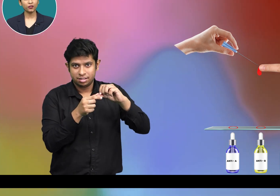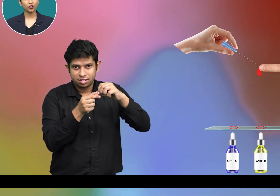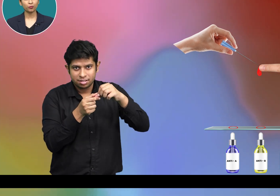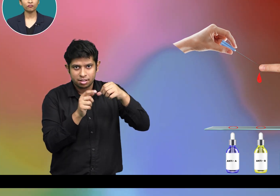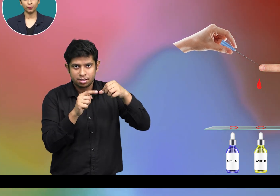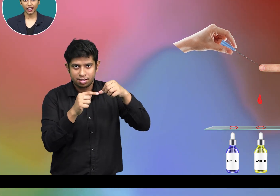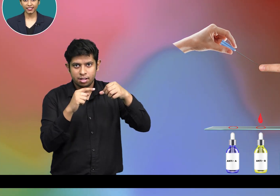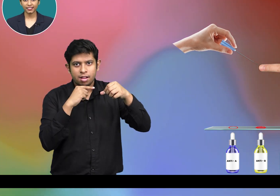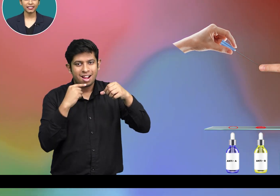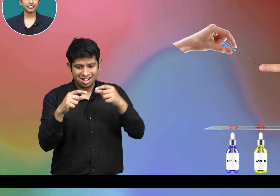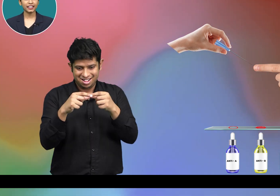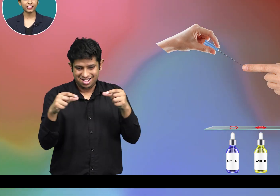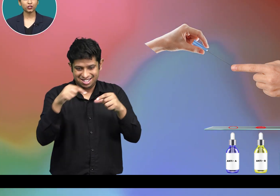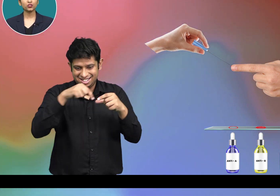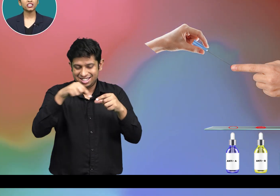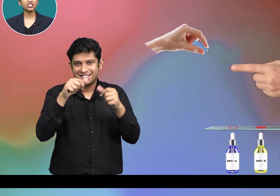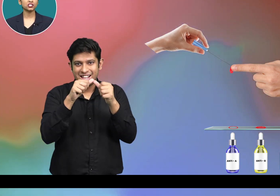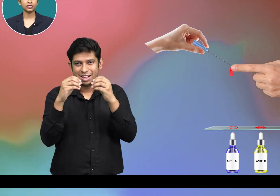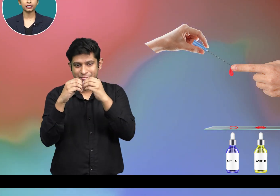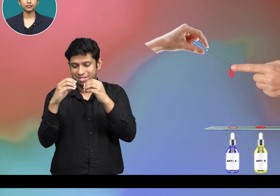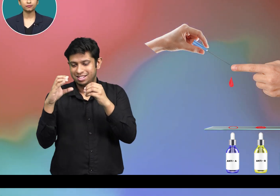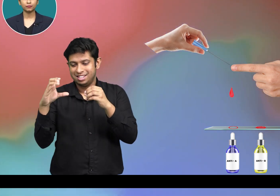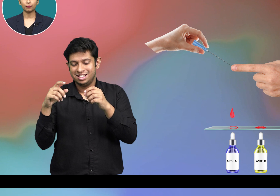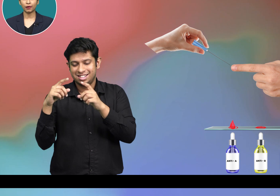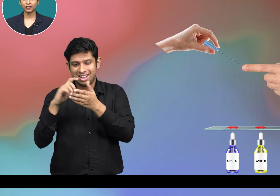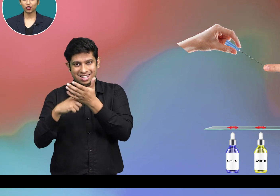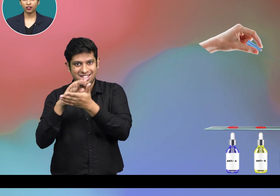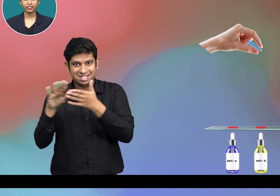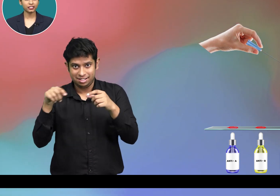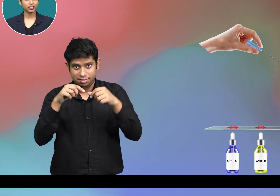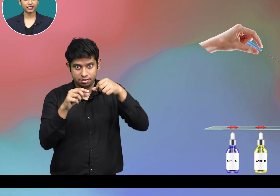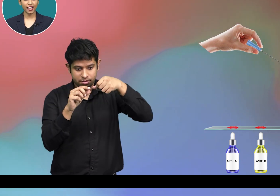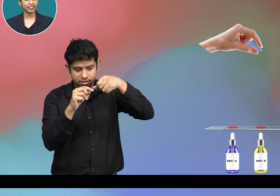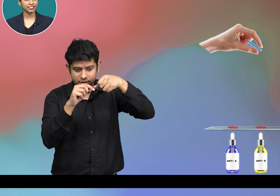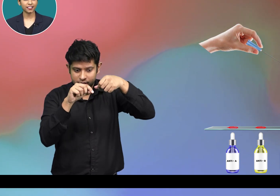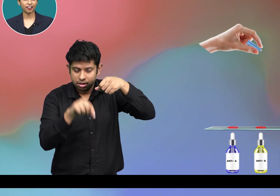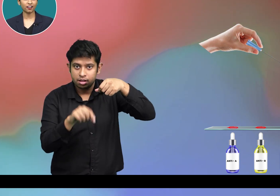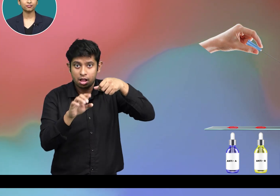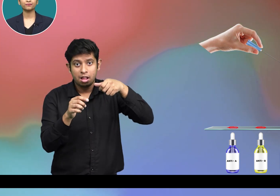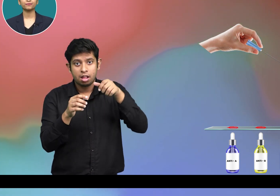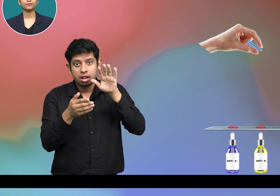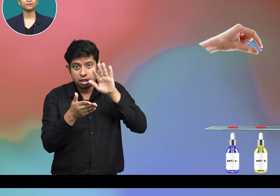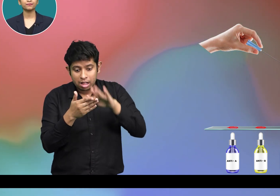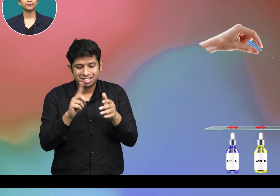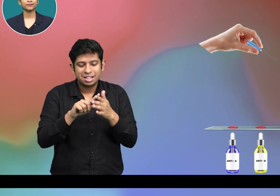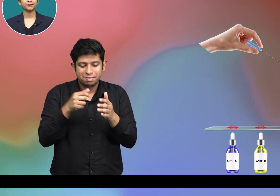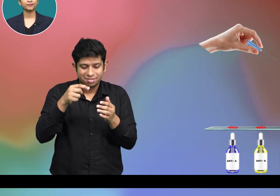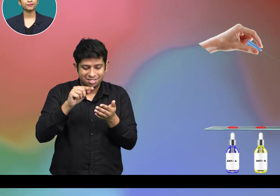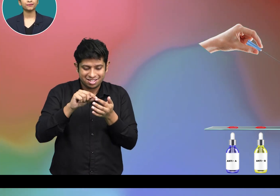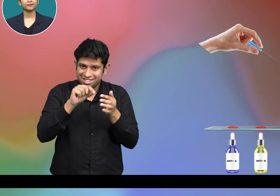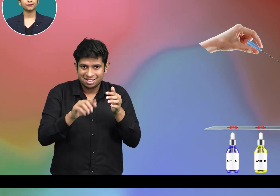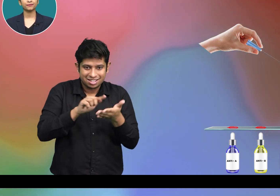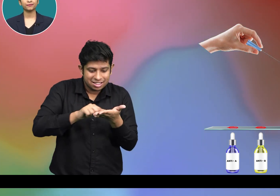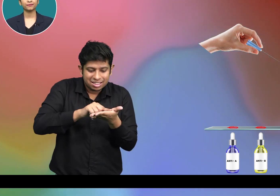let 1 drop of blood get into each circle, but not touching the antisera.